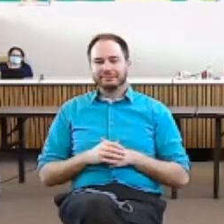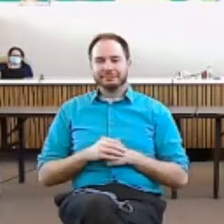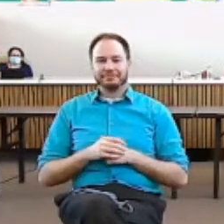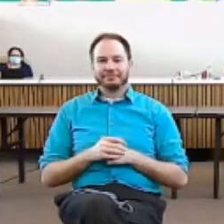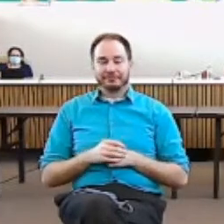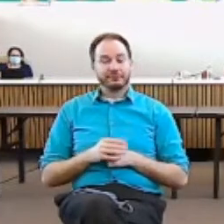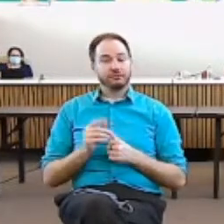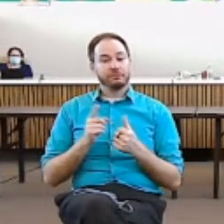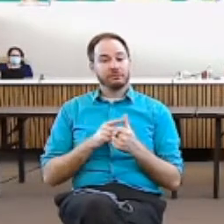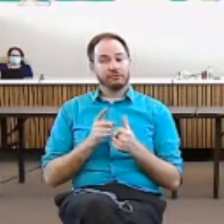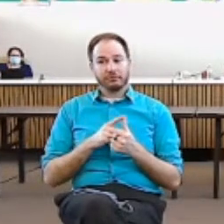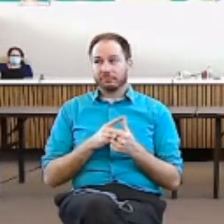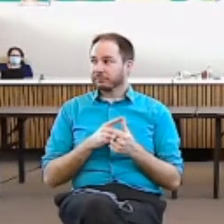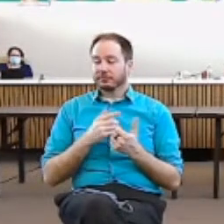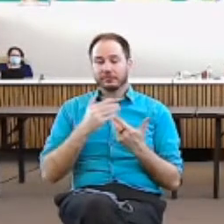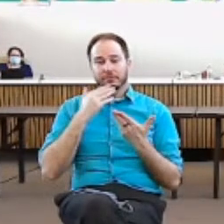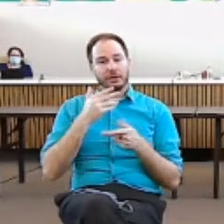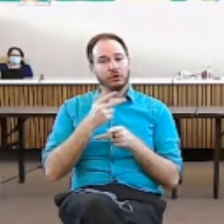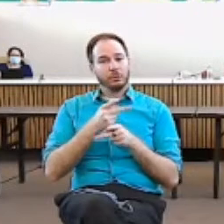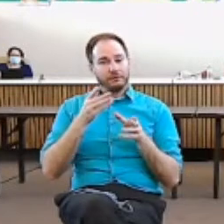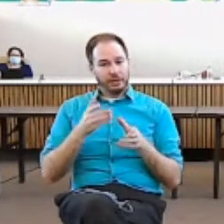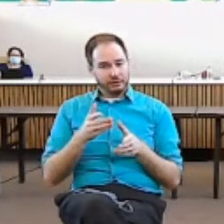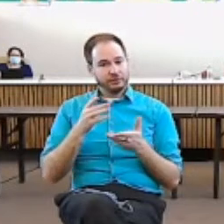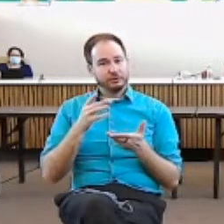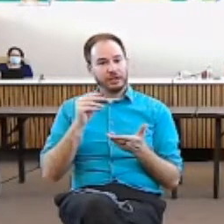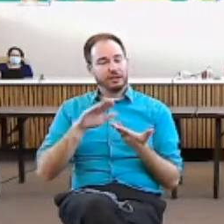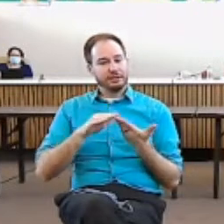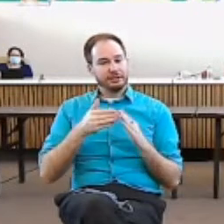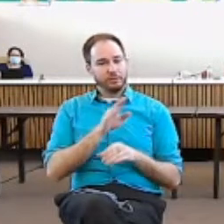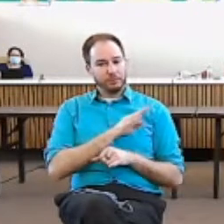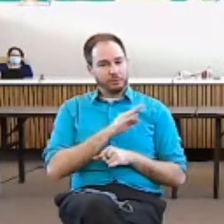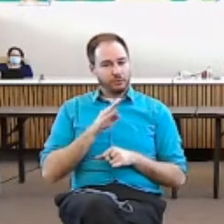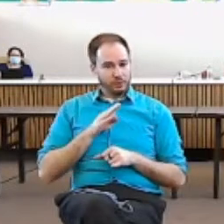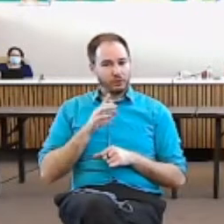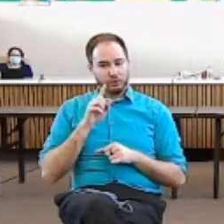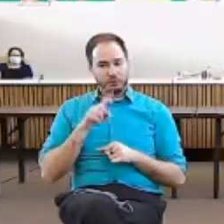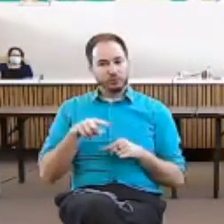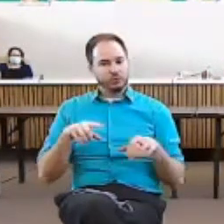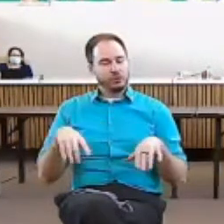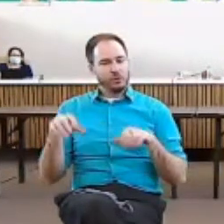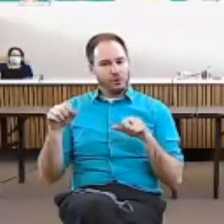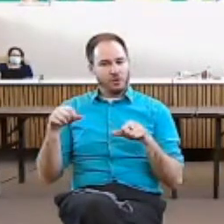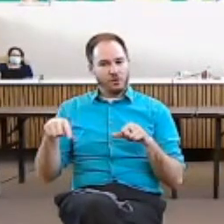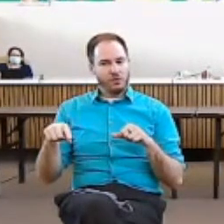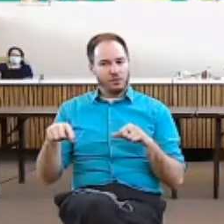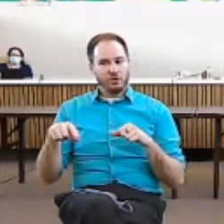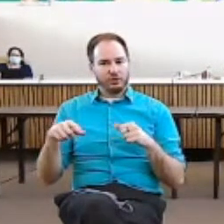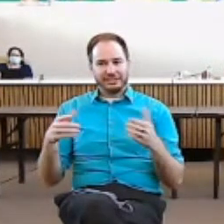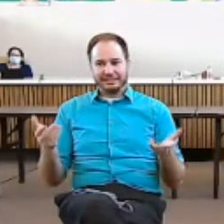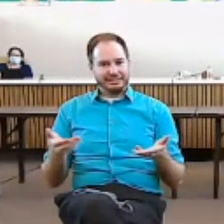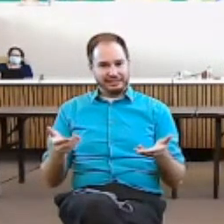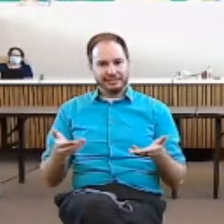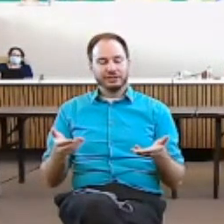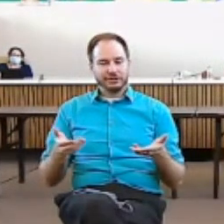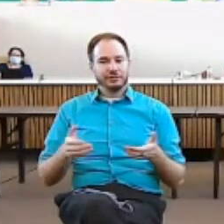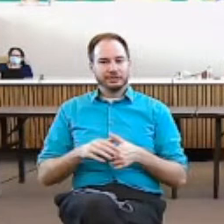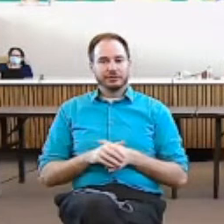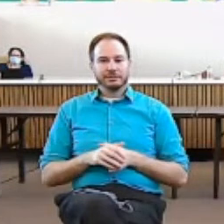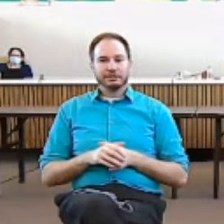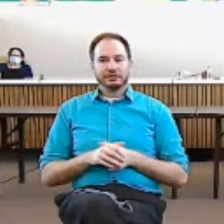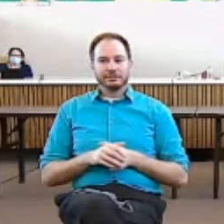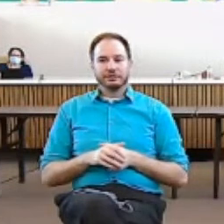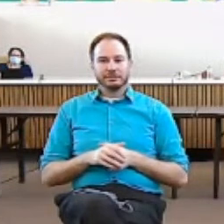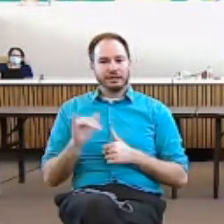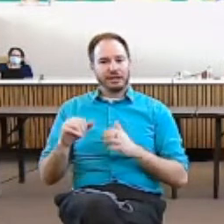I first wanted, Supervisor, I'd like to thank you and the town board for having the foundation here to do this. And